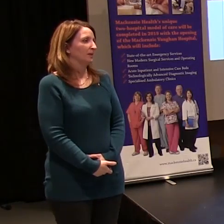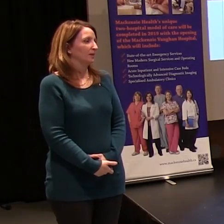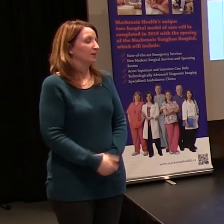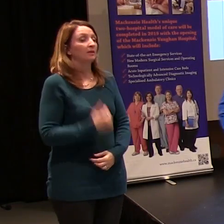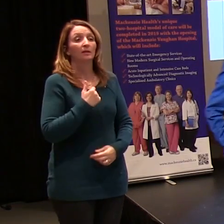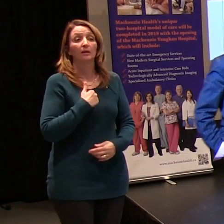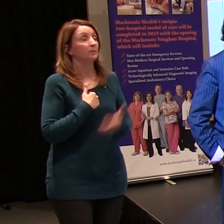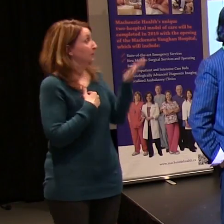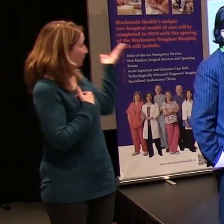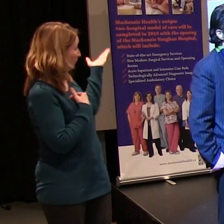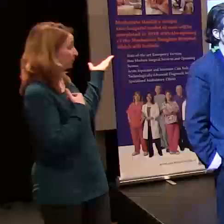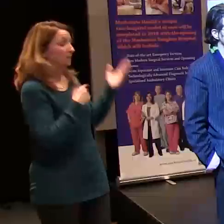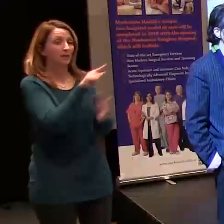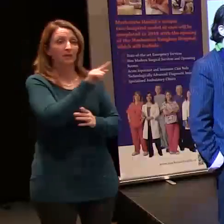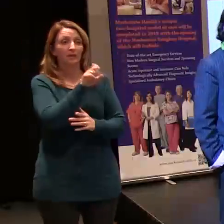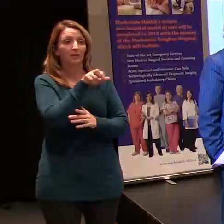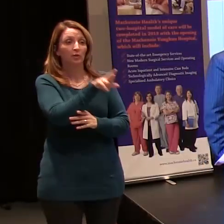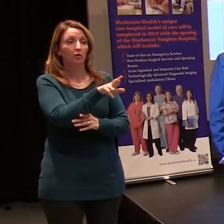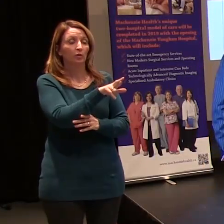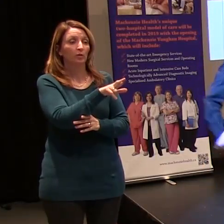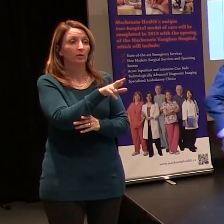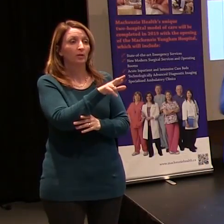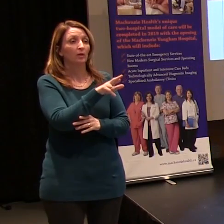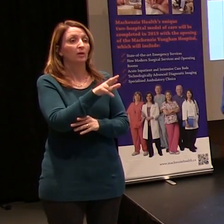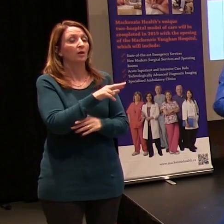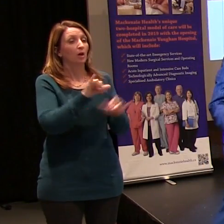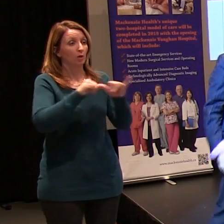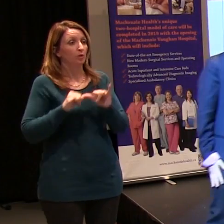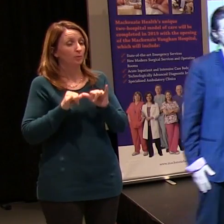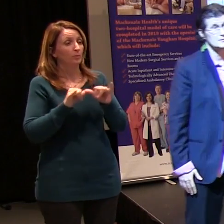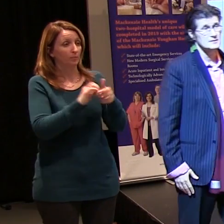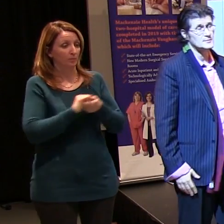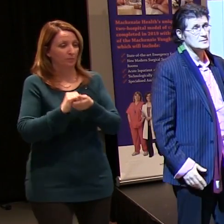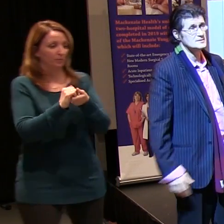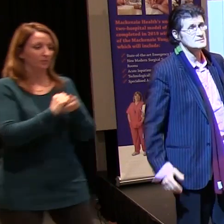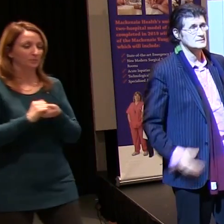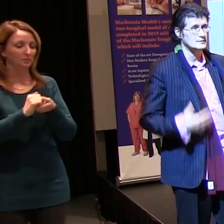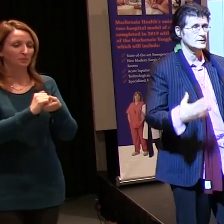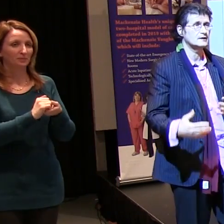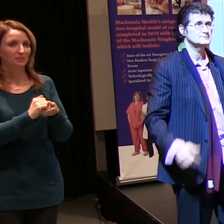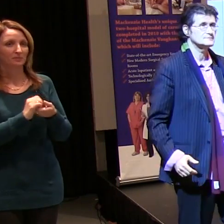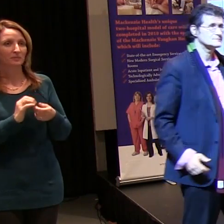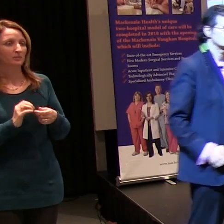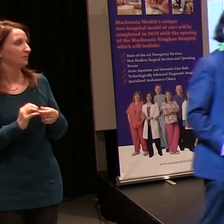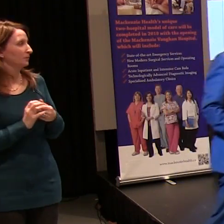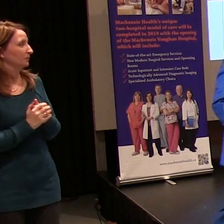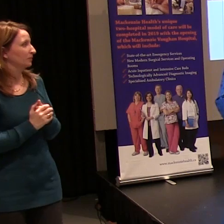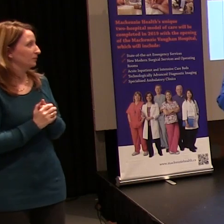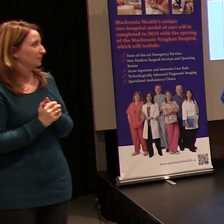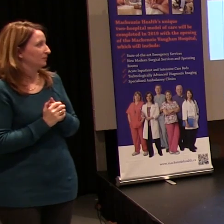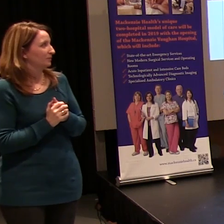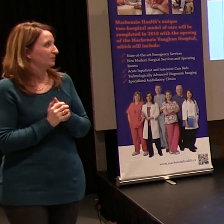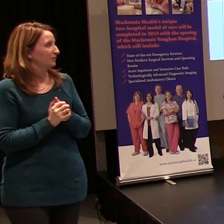I am presenting Zeidler Partnership Architects. We are what's called PDC for this process. Like we are. Speak into the